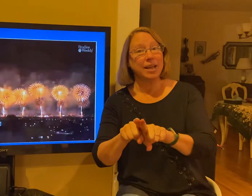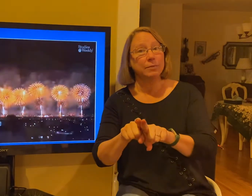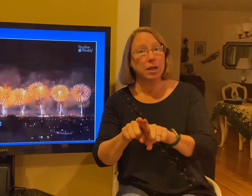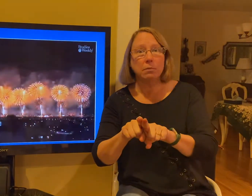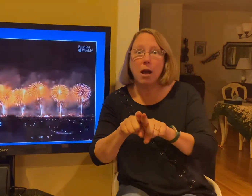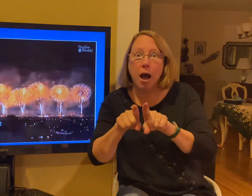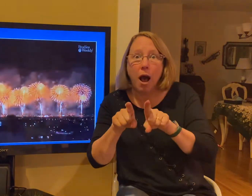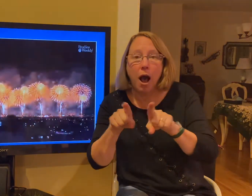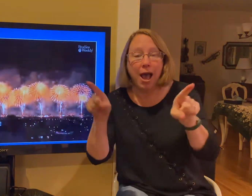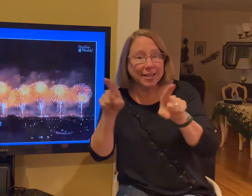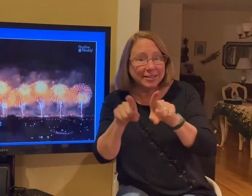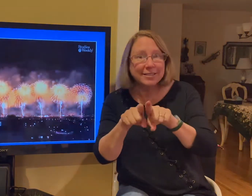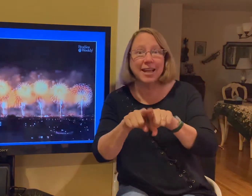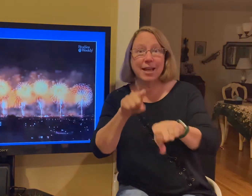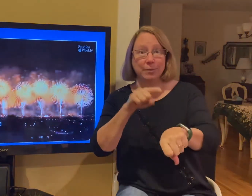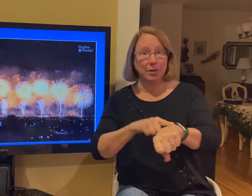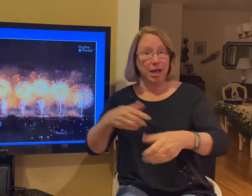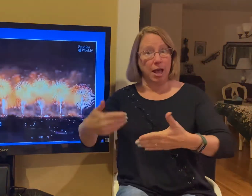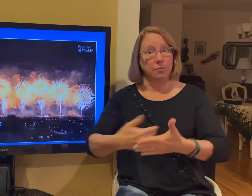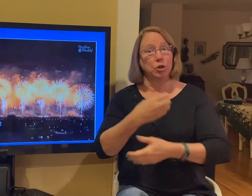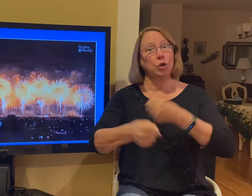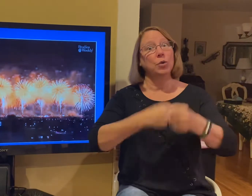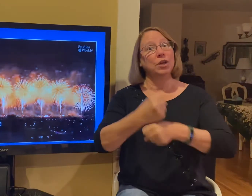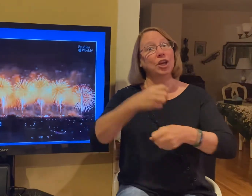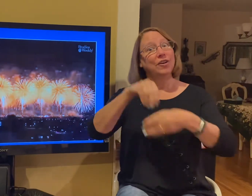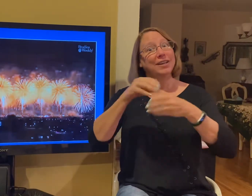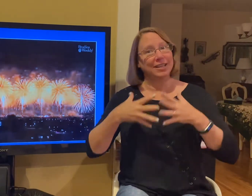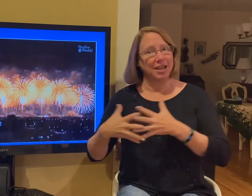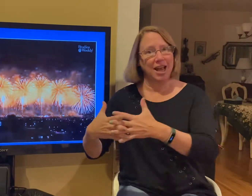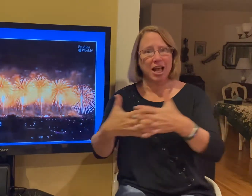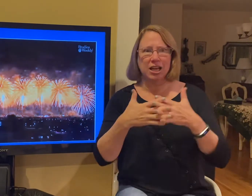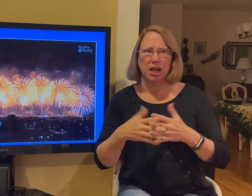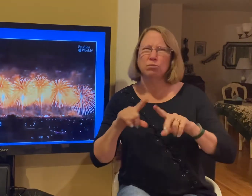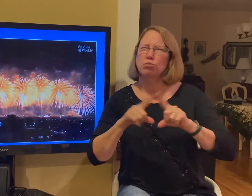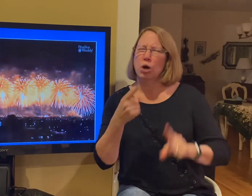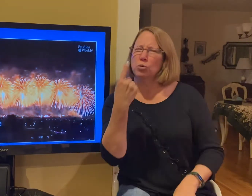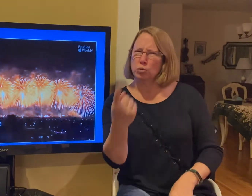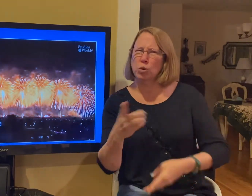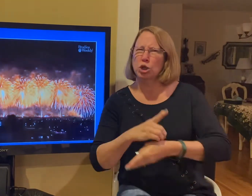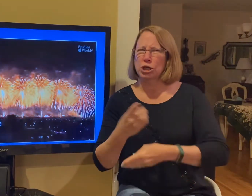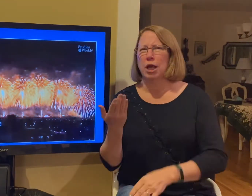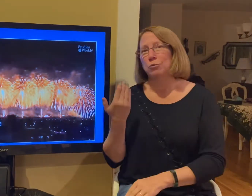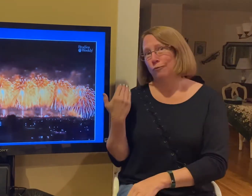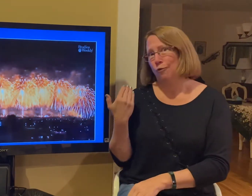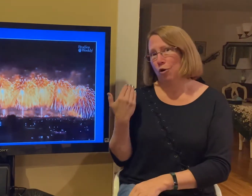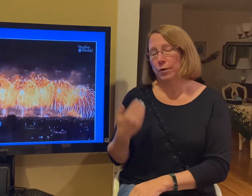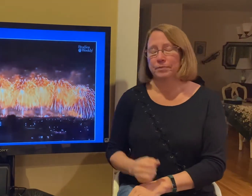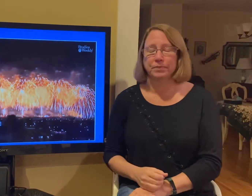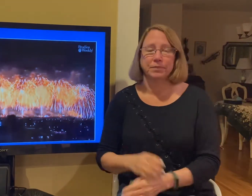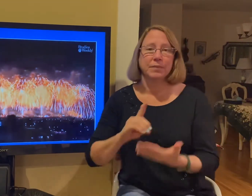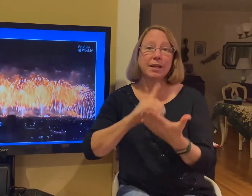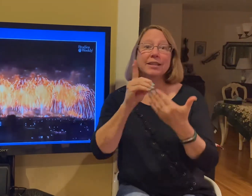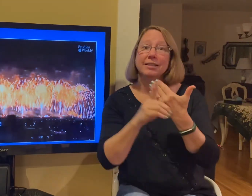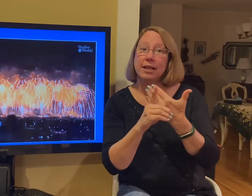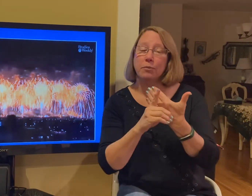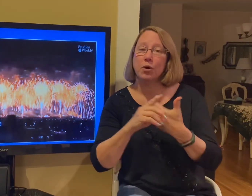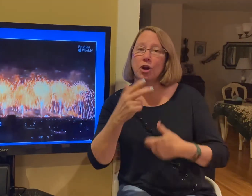time as New Year in the United States, except one day earlier, December 31st. Omisoka is seen